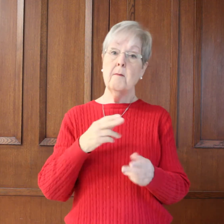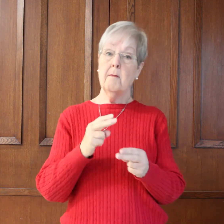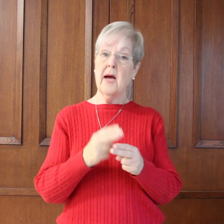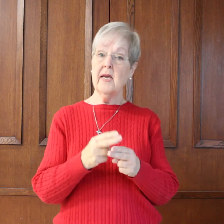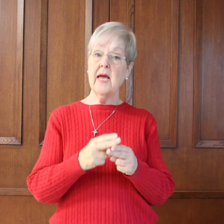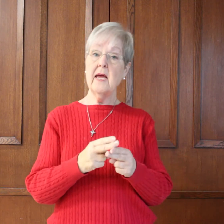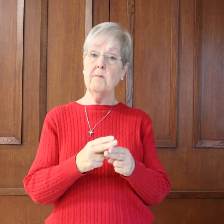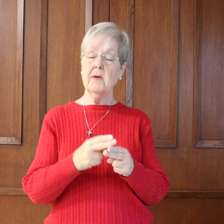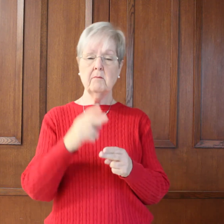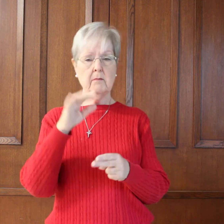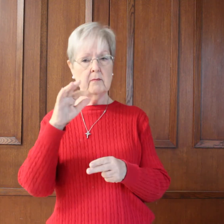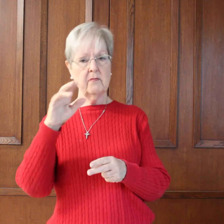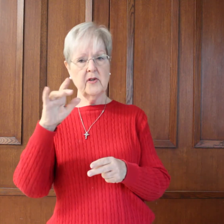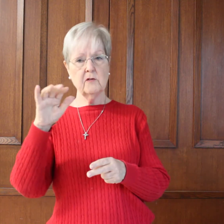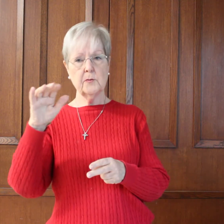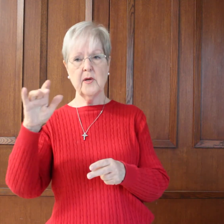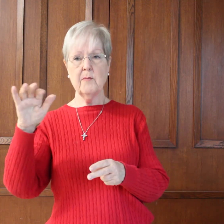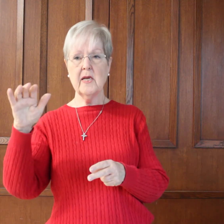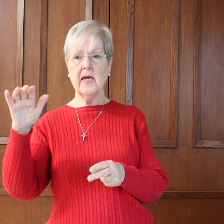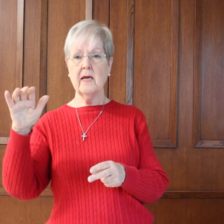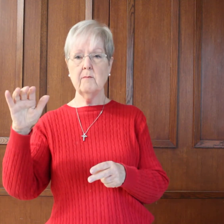My name, fingerspell my name.